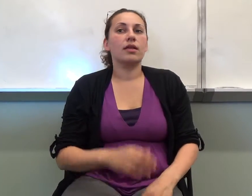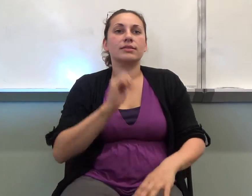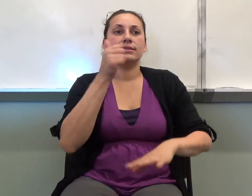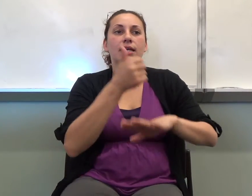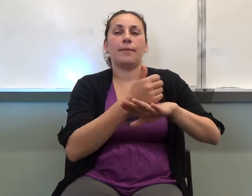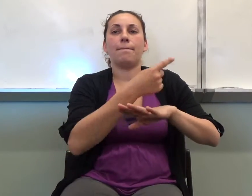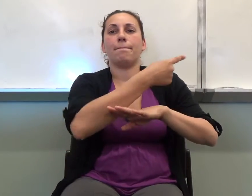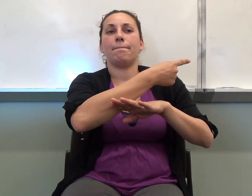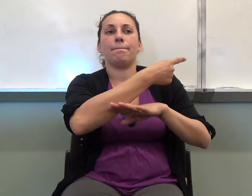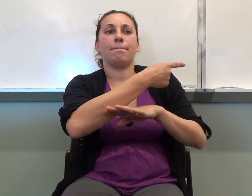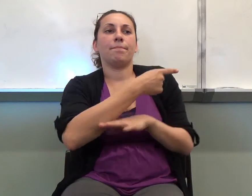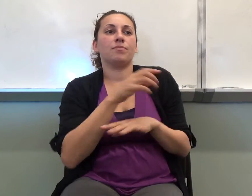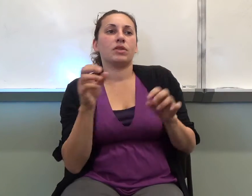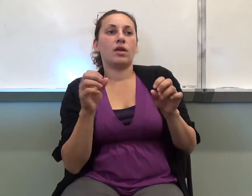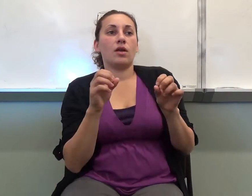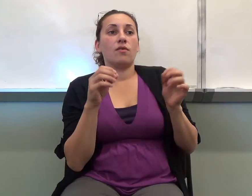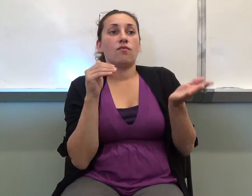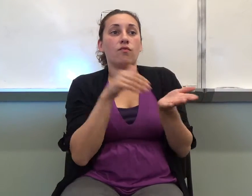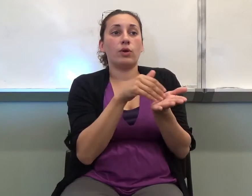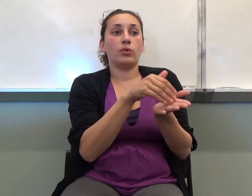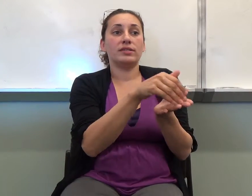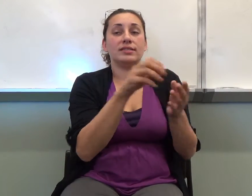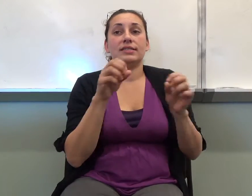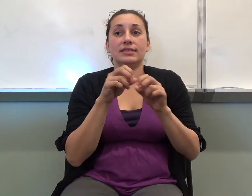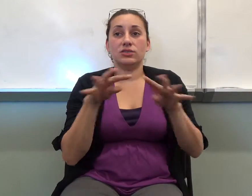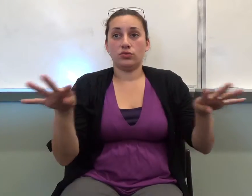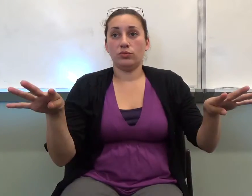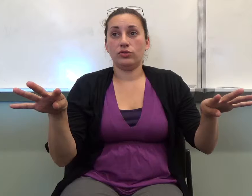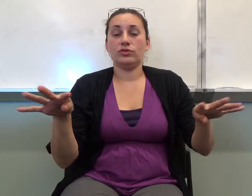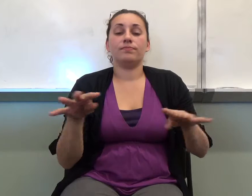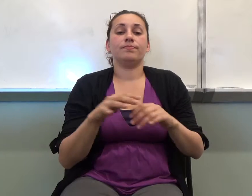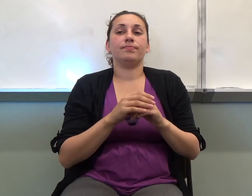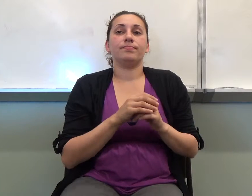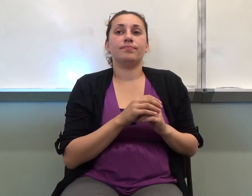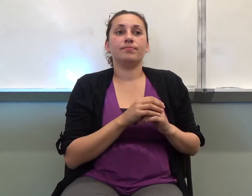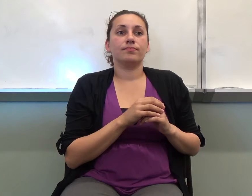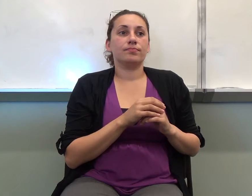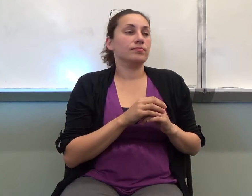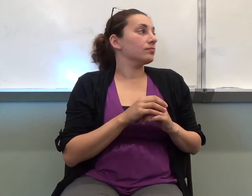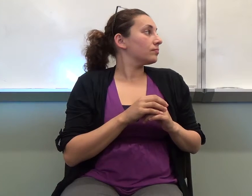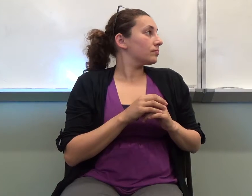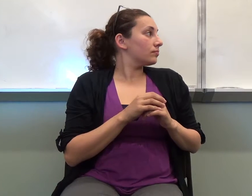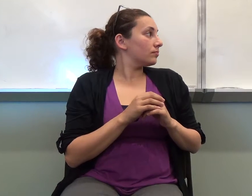frequency distributions, you create a table. The first column of the table is what you see right there.